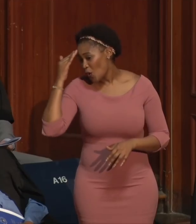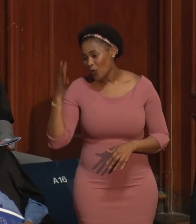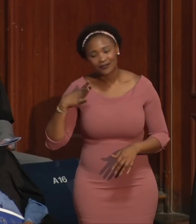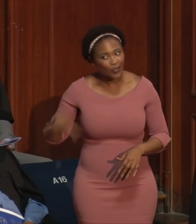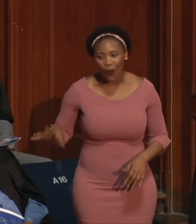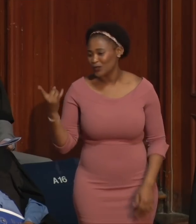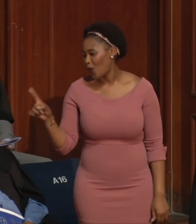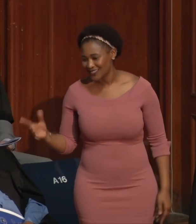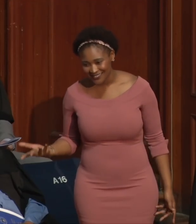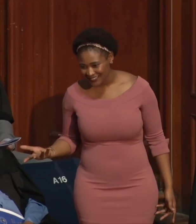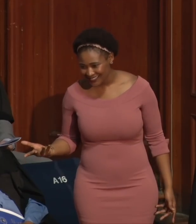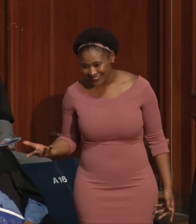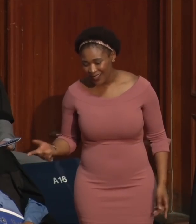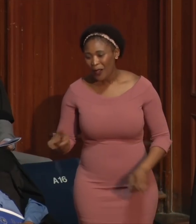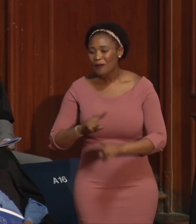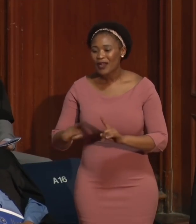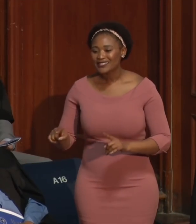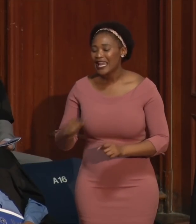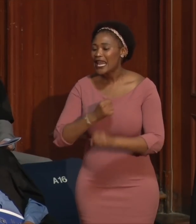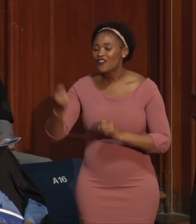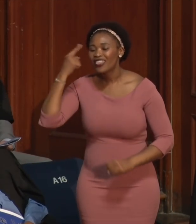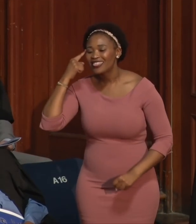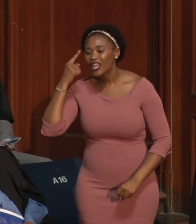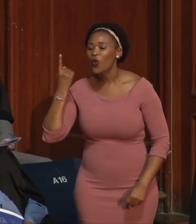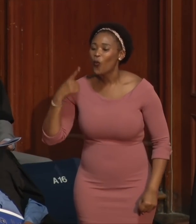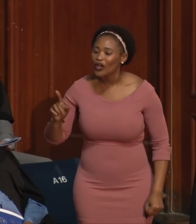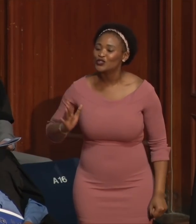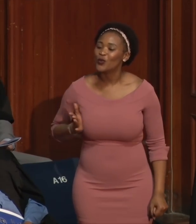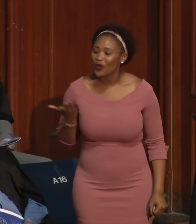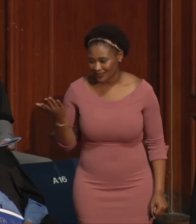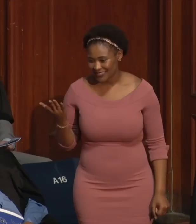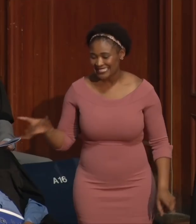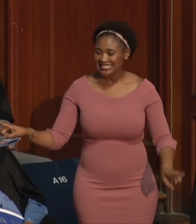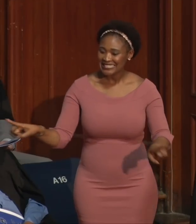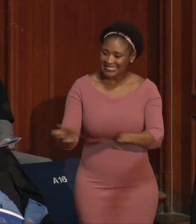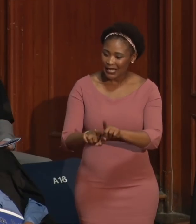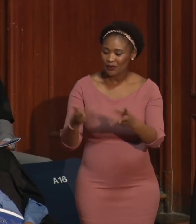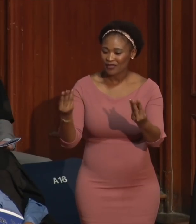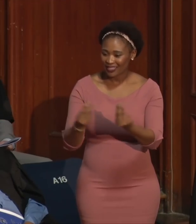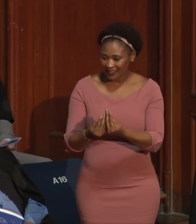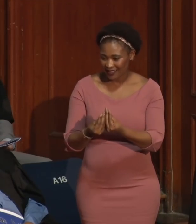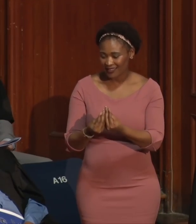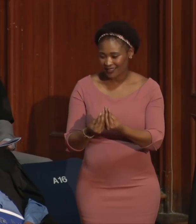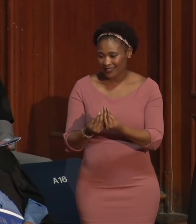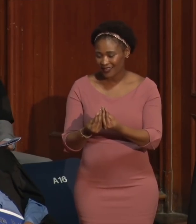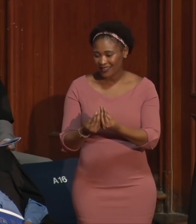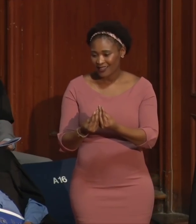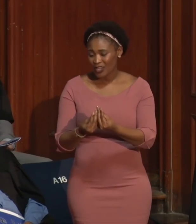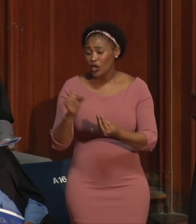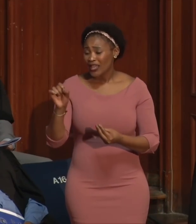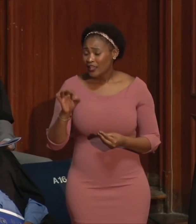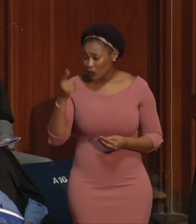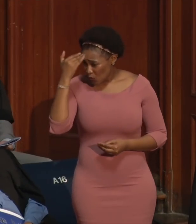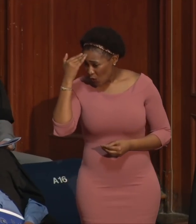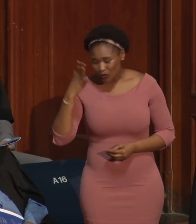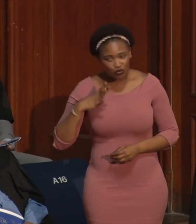want, but make the mistake of thinking it's the same thing. Knowing what you don't want, what